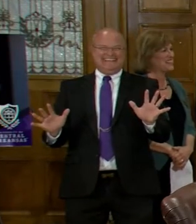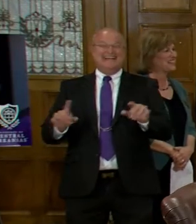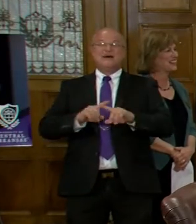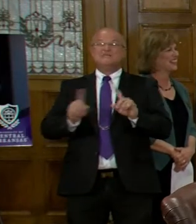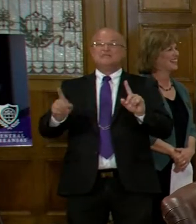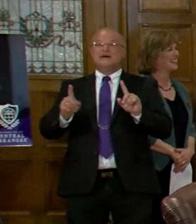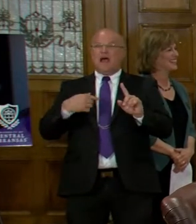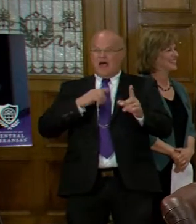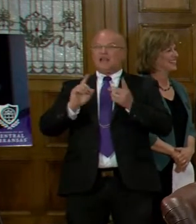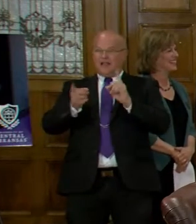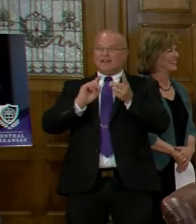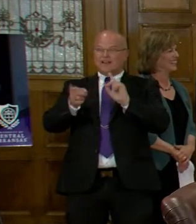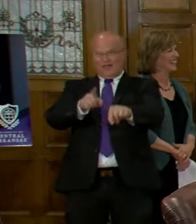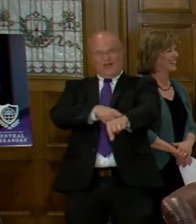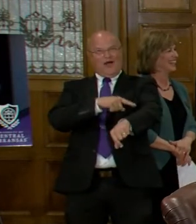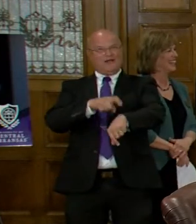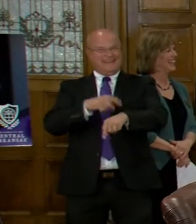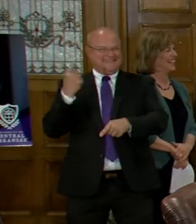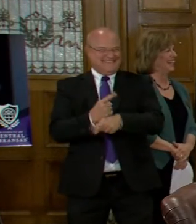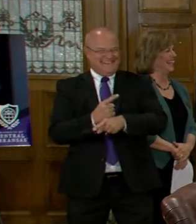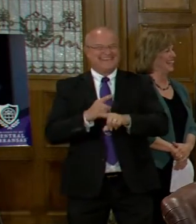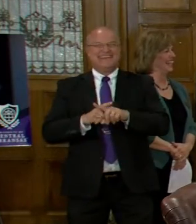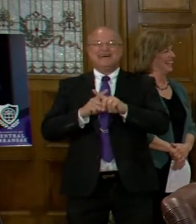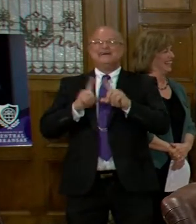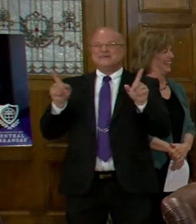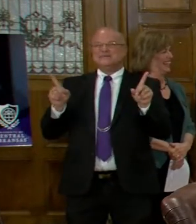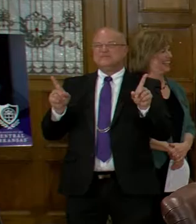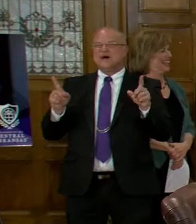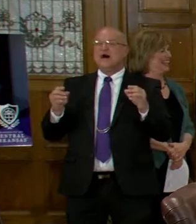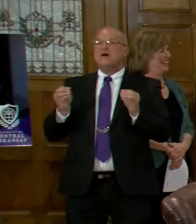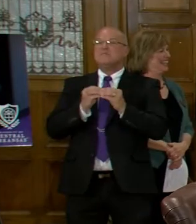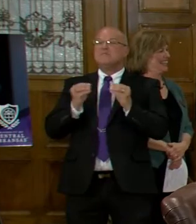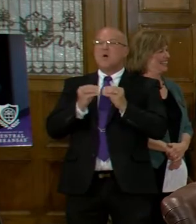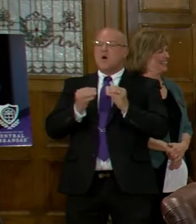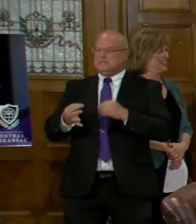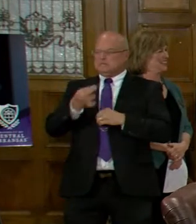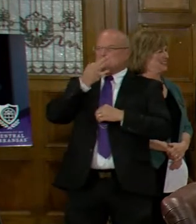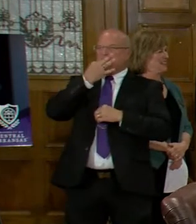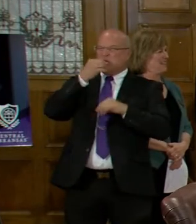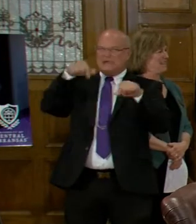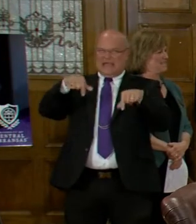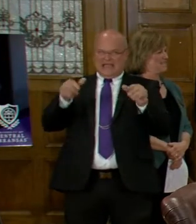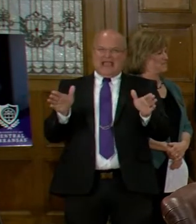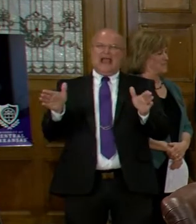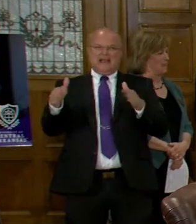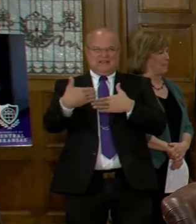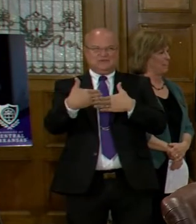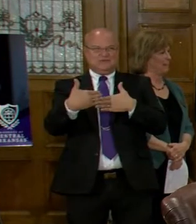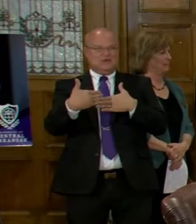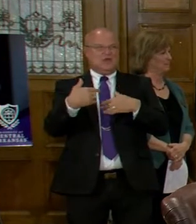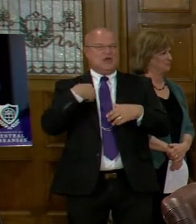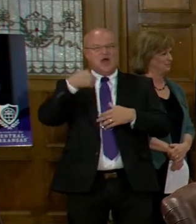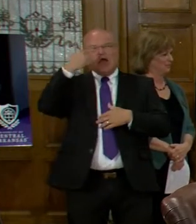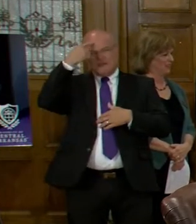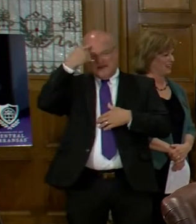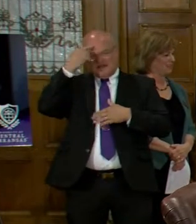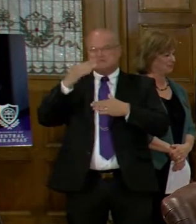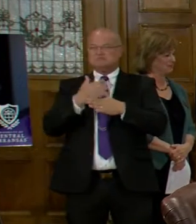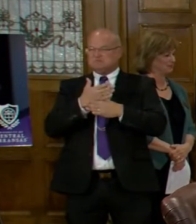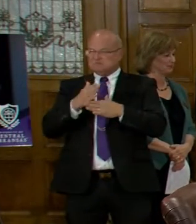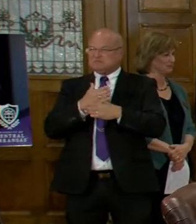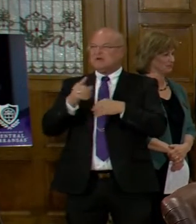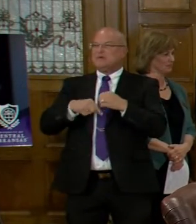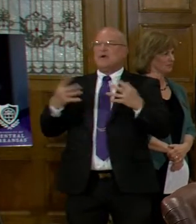But I talked a long time on it. But there are more experts that are in this room, and I think they will share